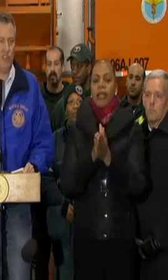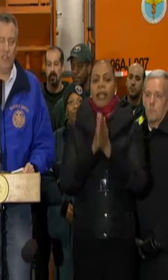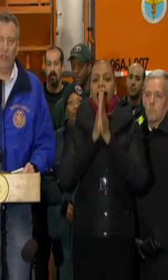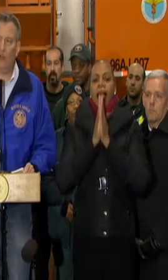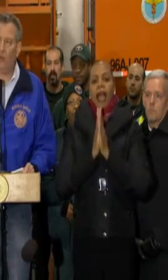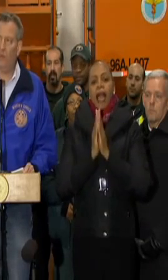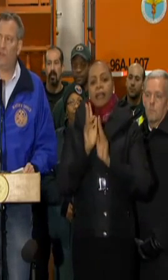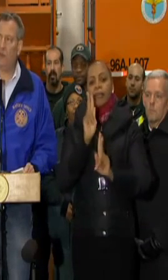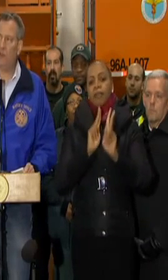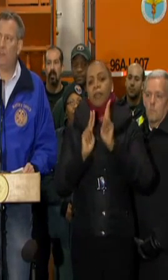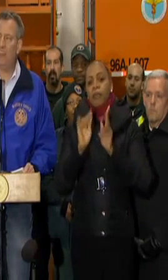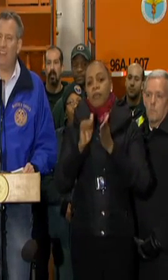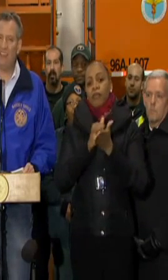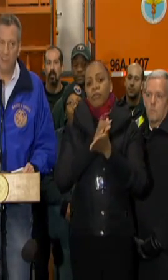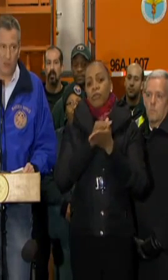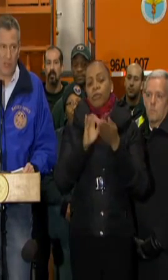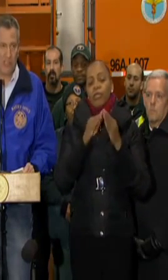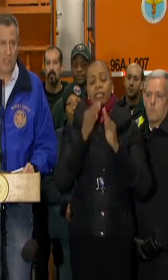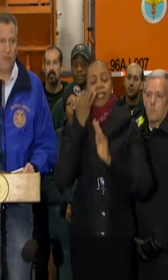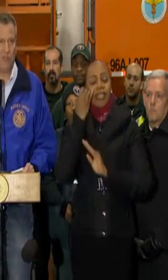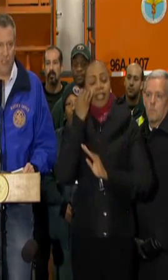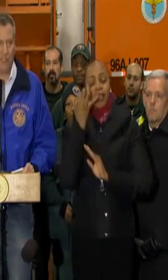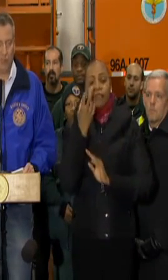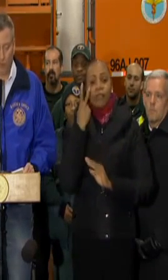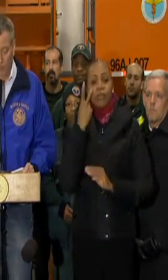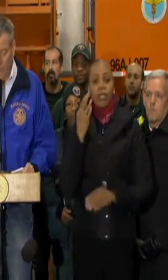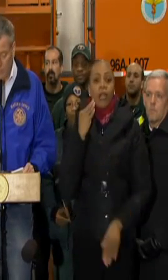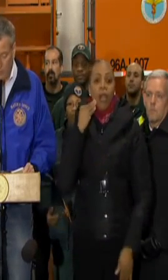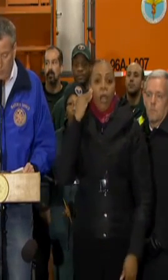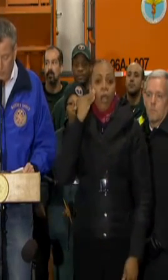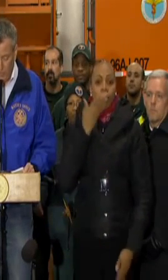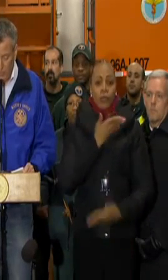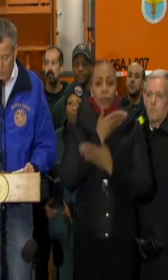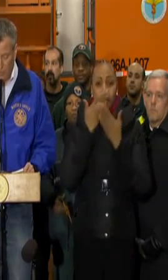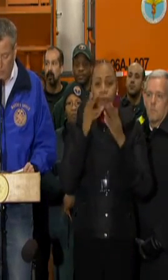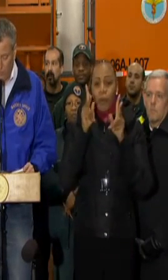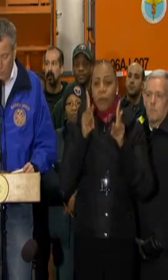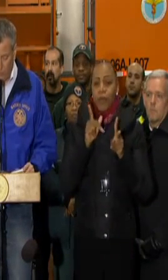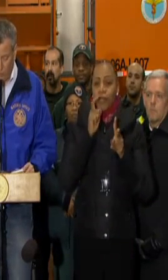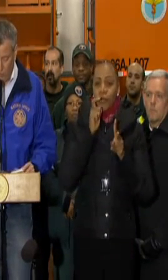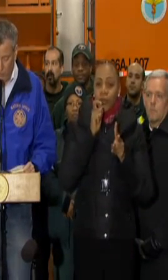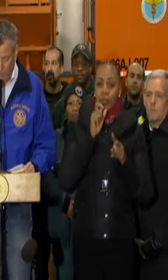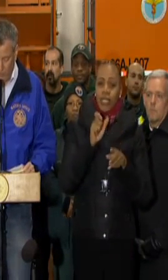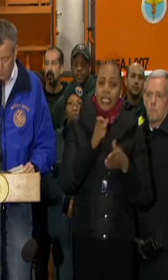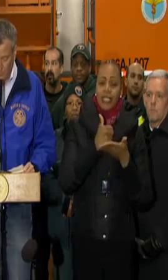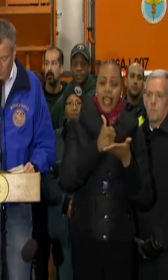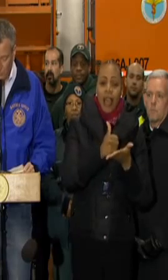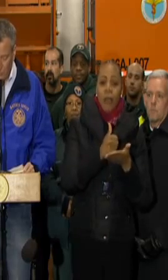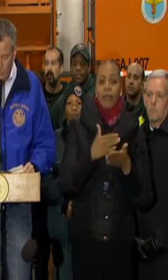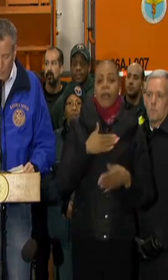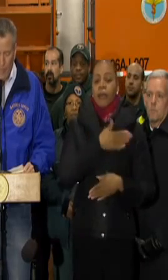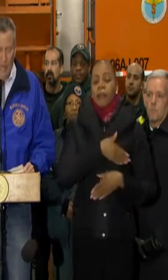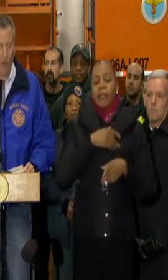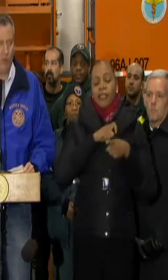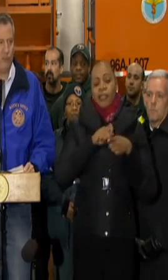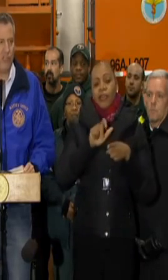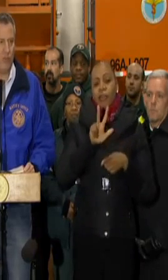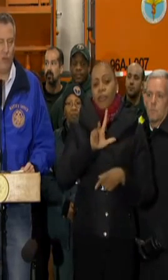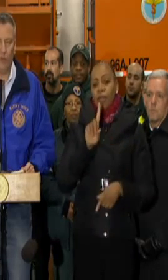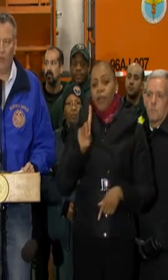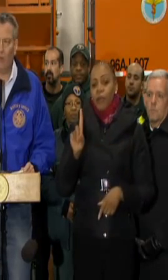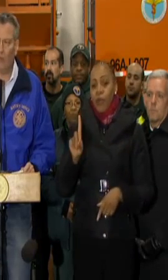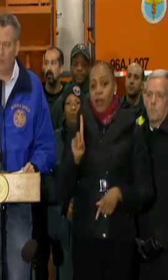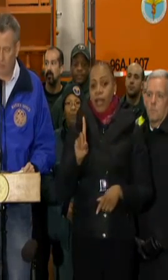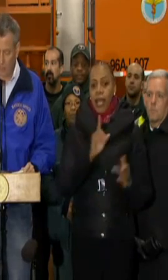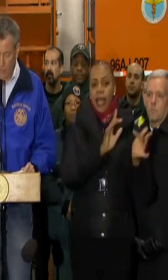if you see a homeless person in distress, if you see someone who needs help, please call 311. And an outreach team